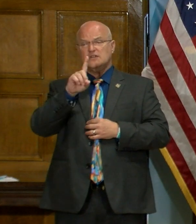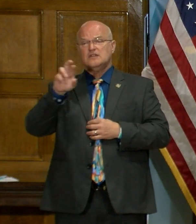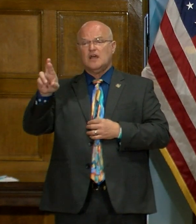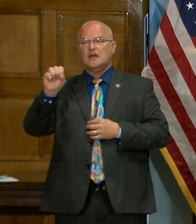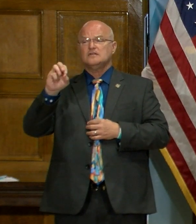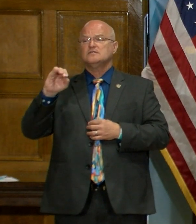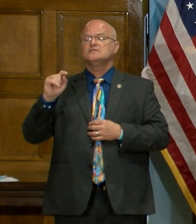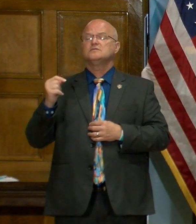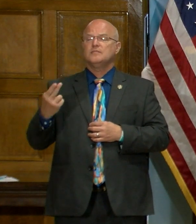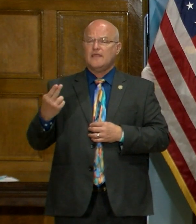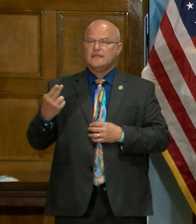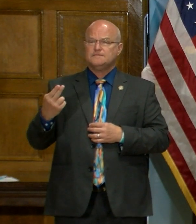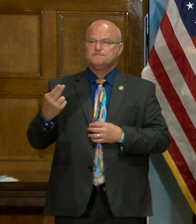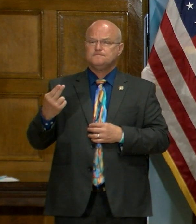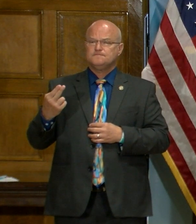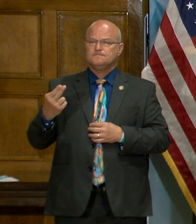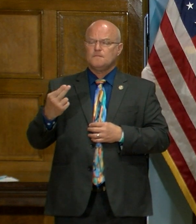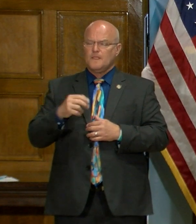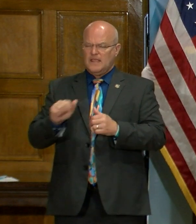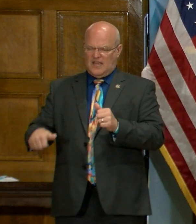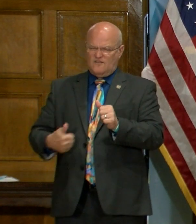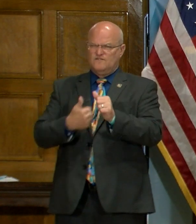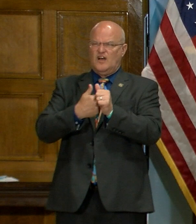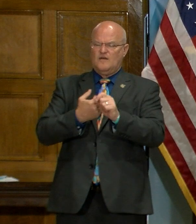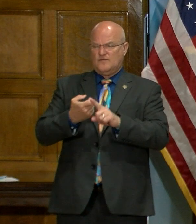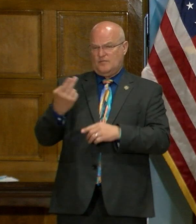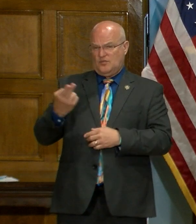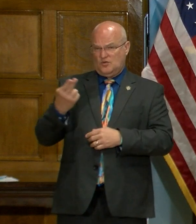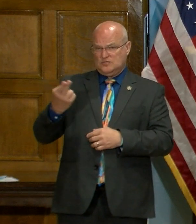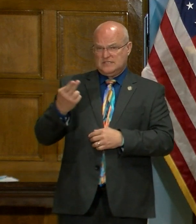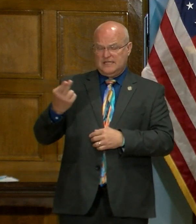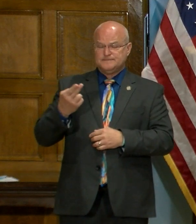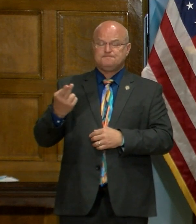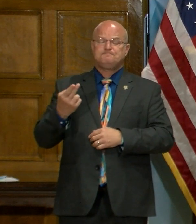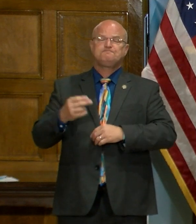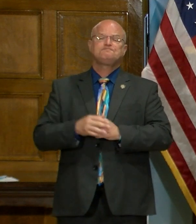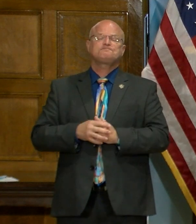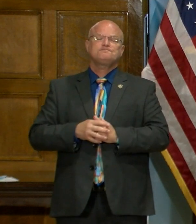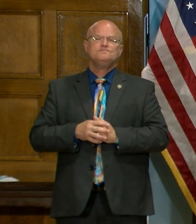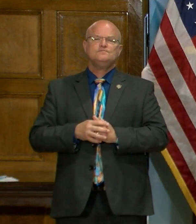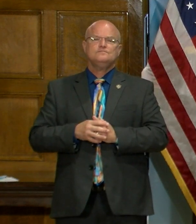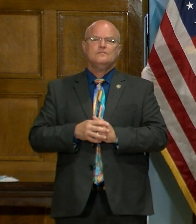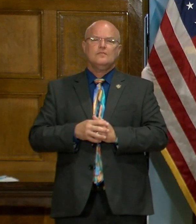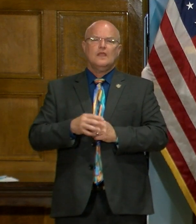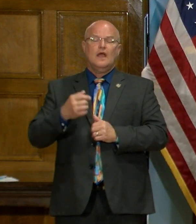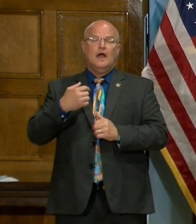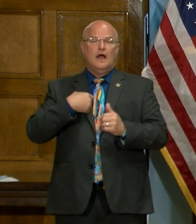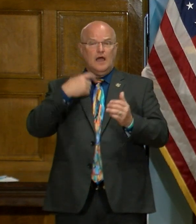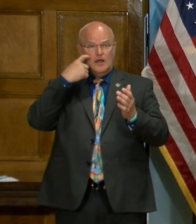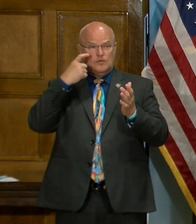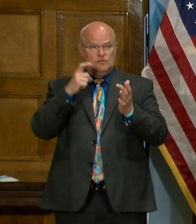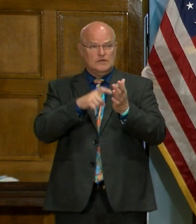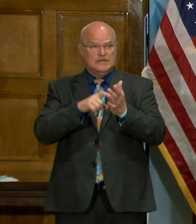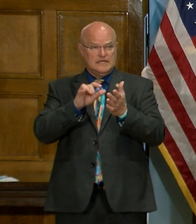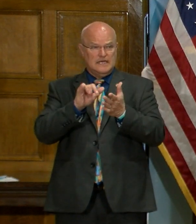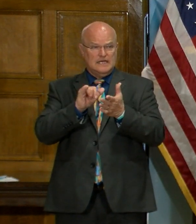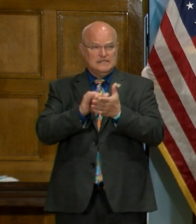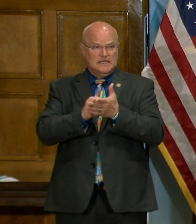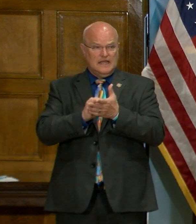Dr. Smith, kind of a follow-up from Thursday, that I recognize